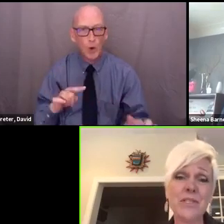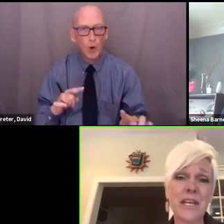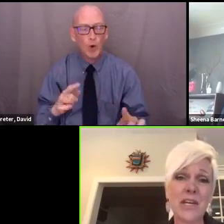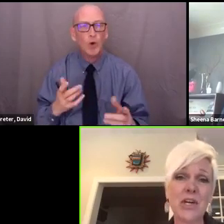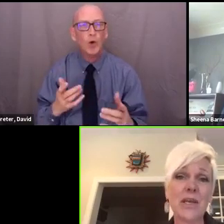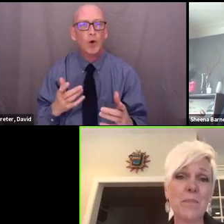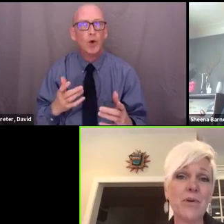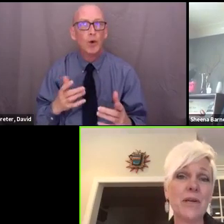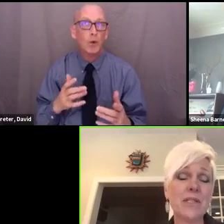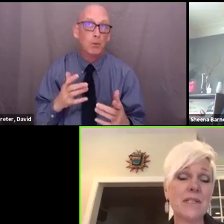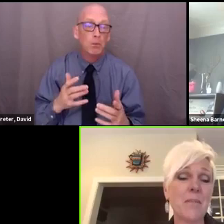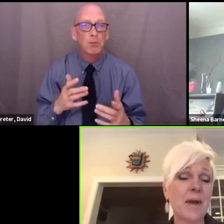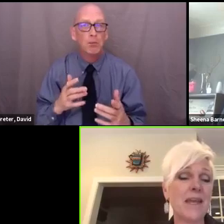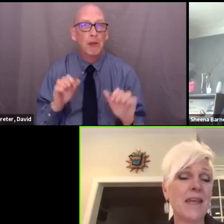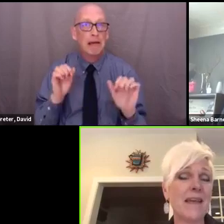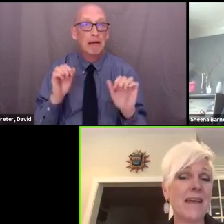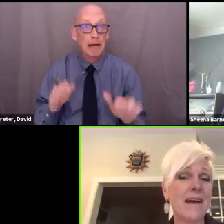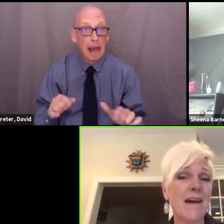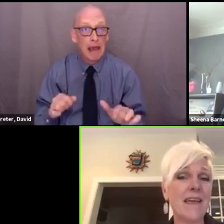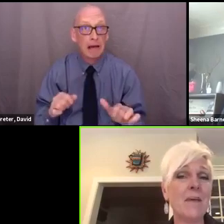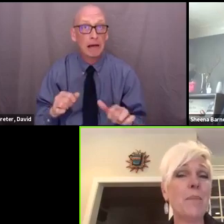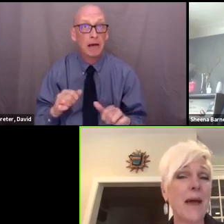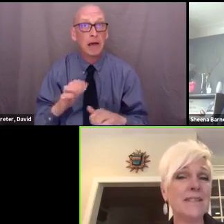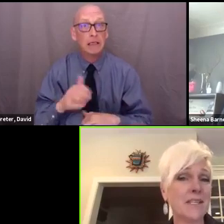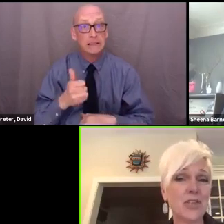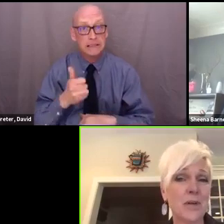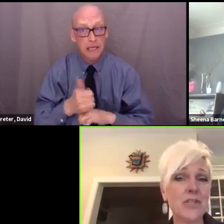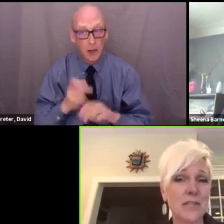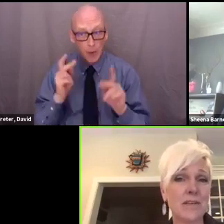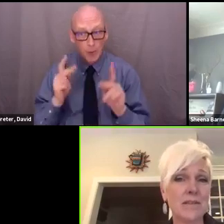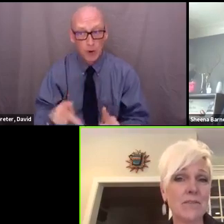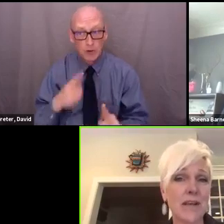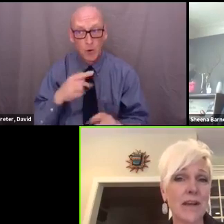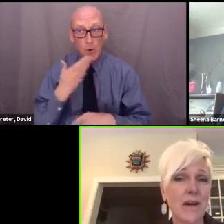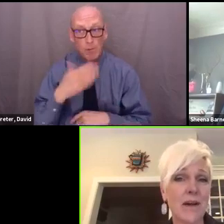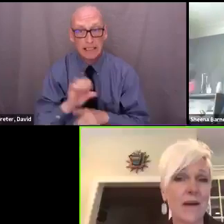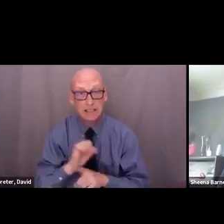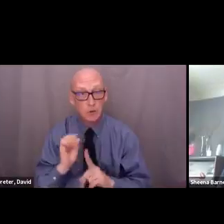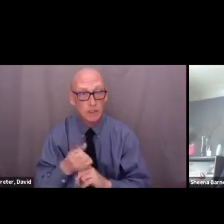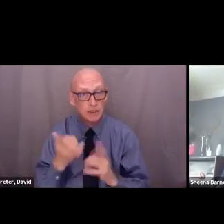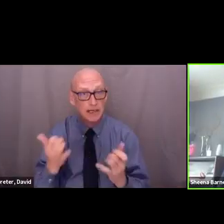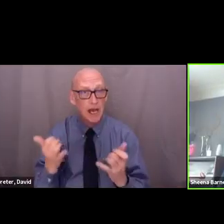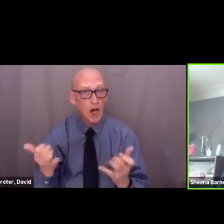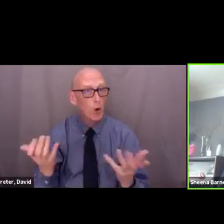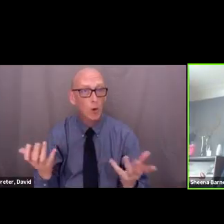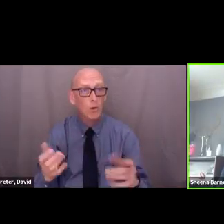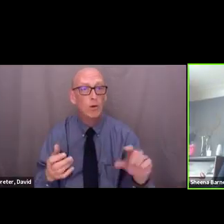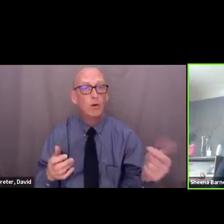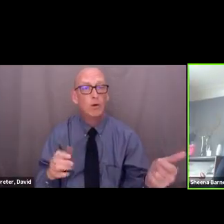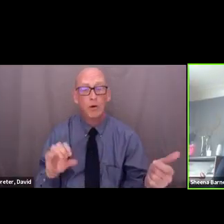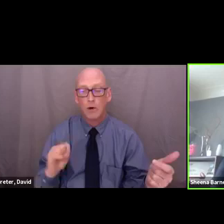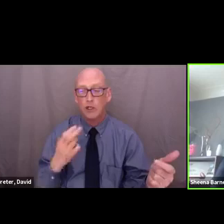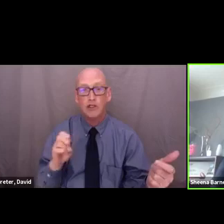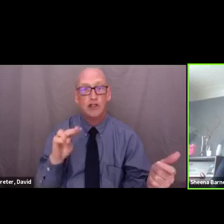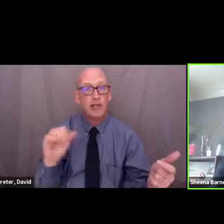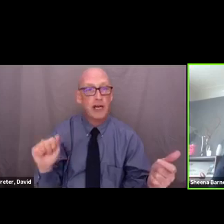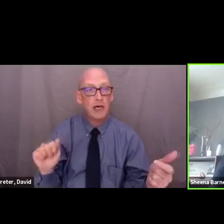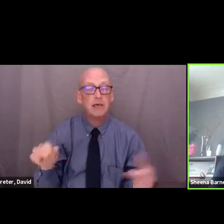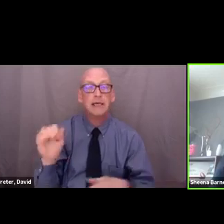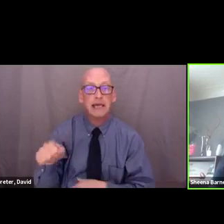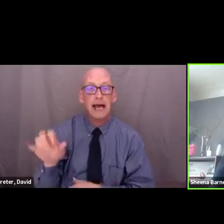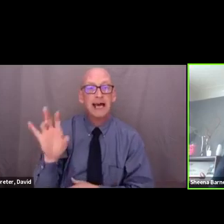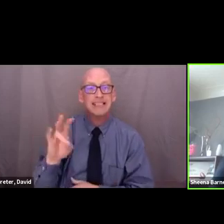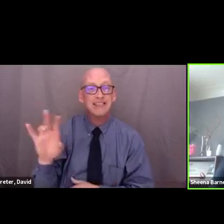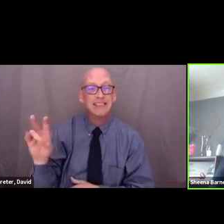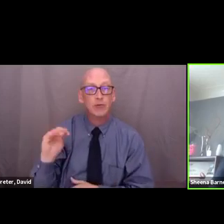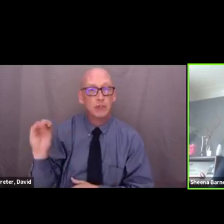would particularly put somebody in a bad situation right now. Well, yeah, so